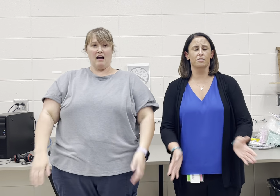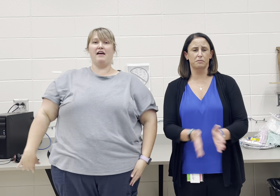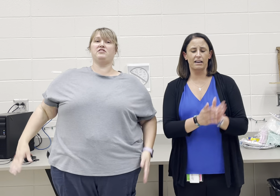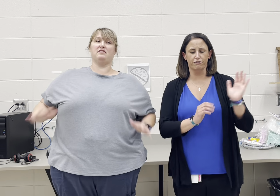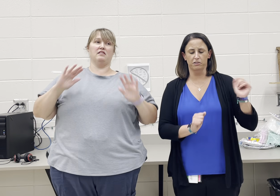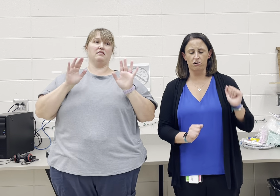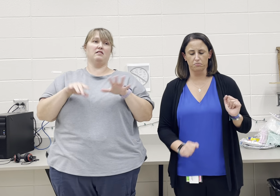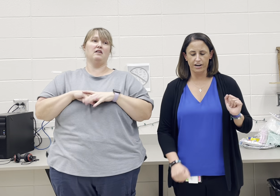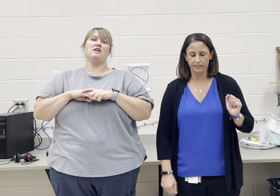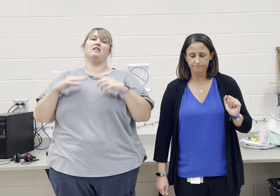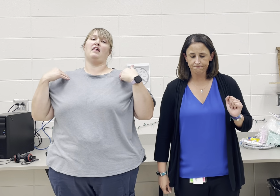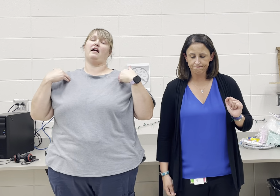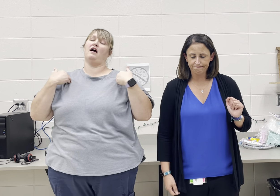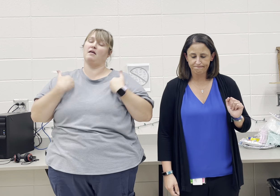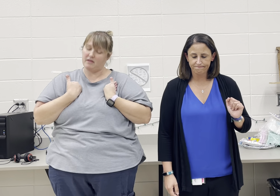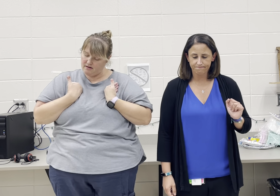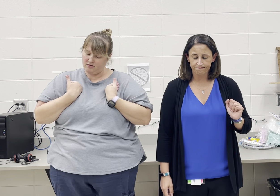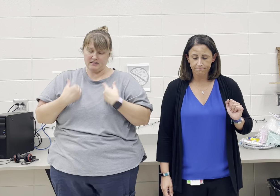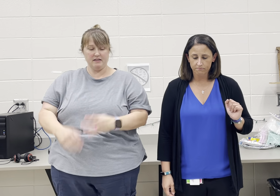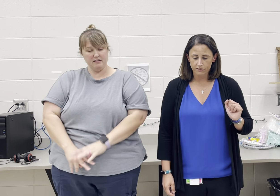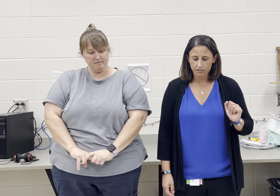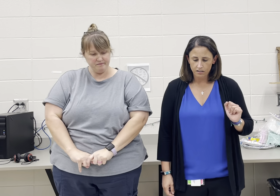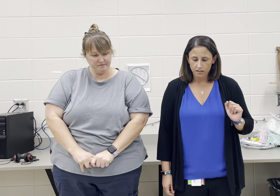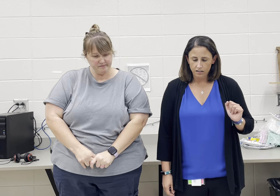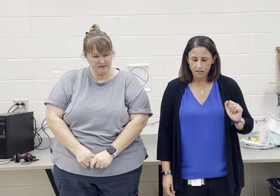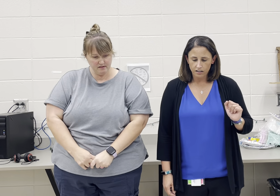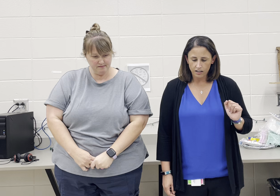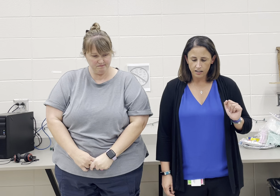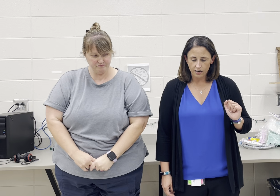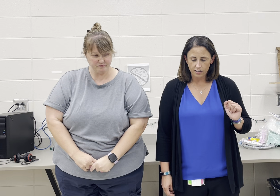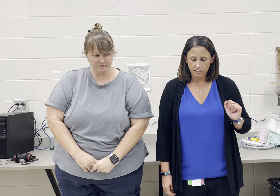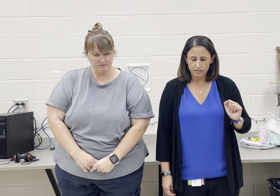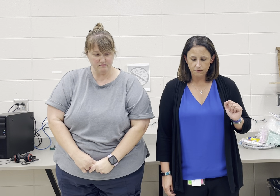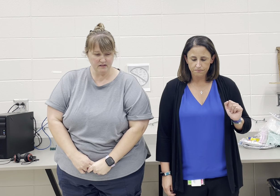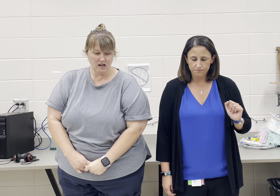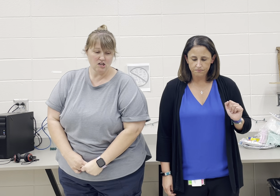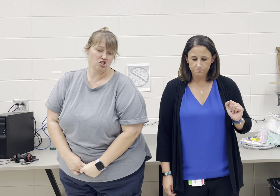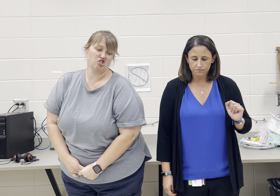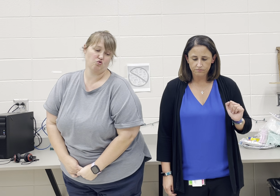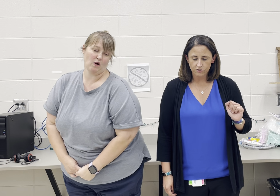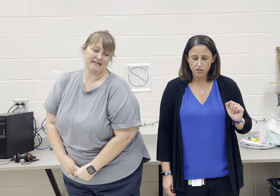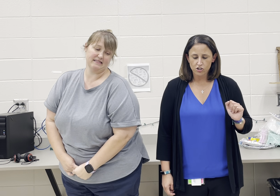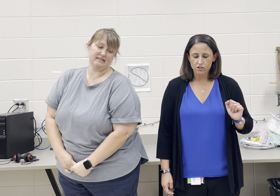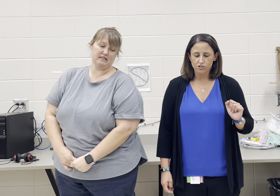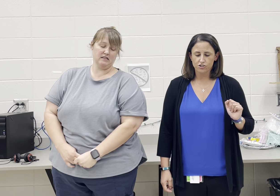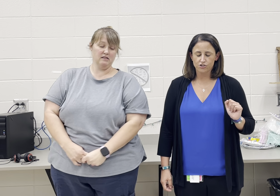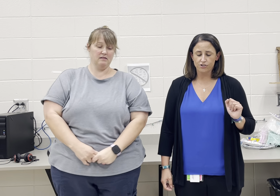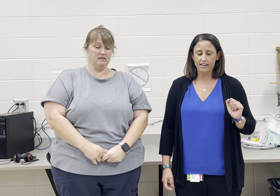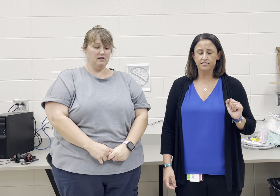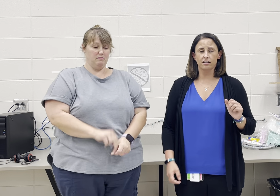back from a long break. I'm exhausted. Mm-hmm. Stress. Stress. All